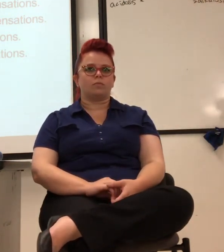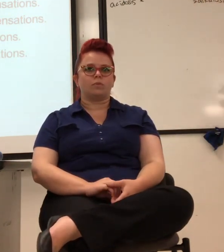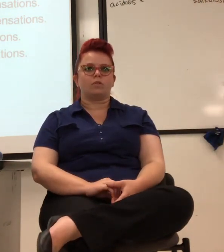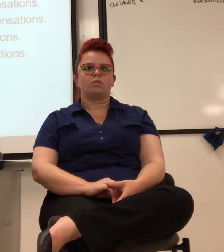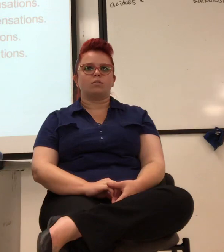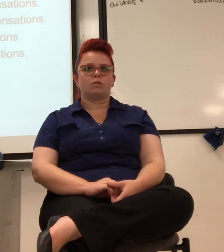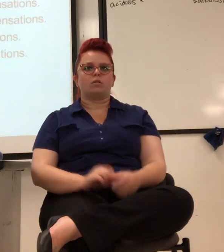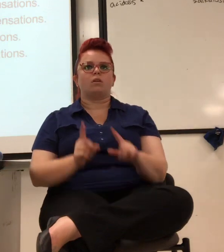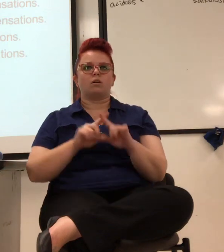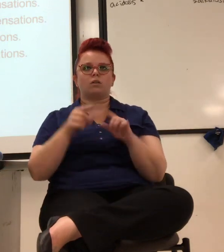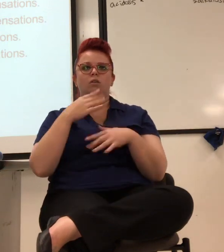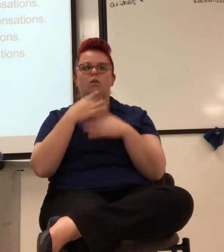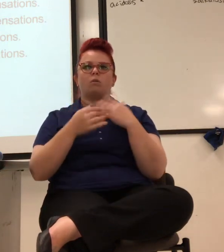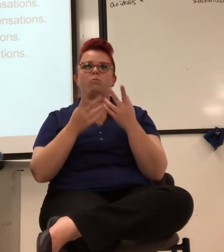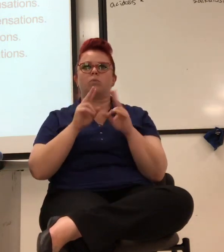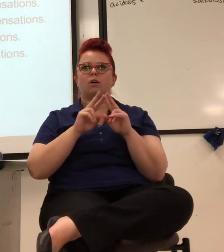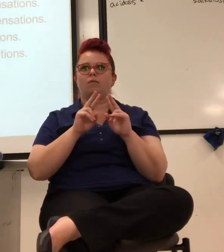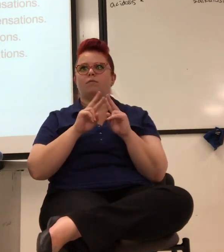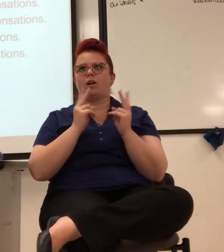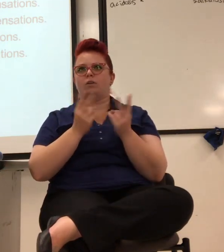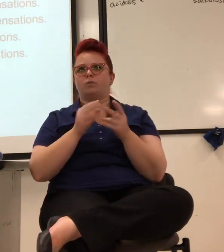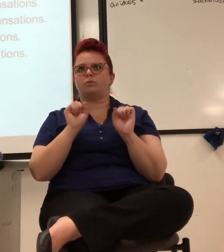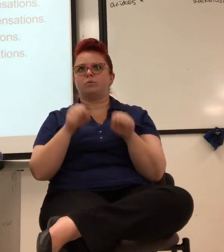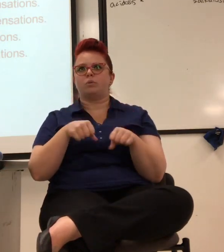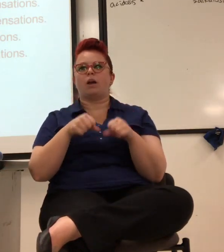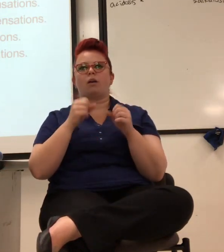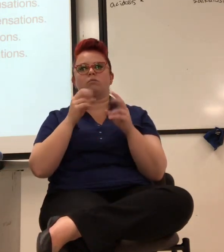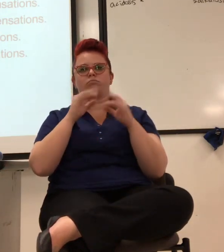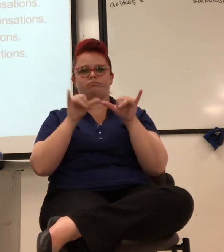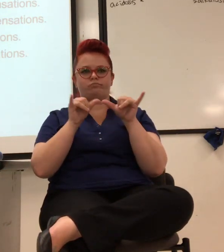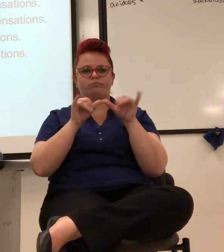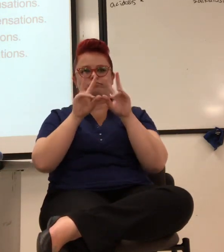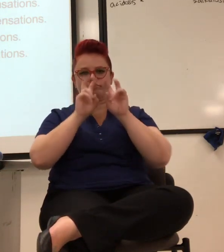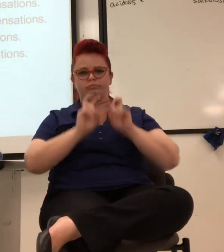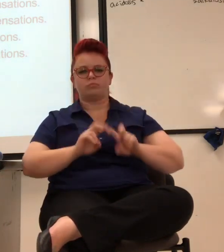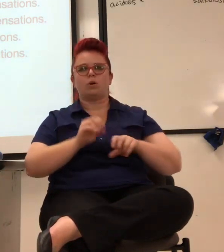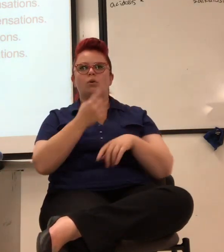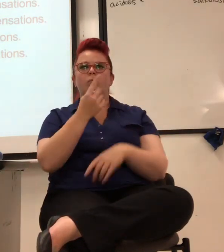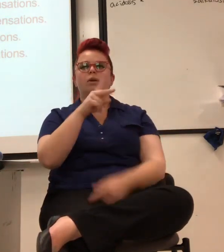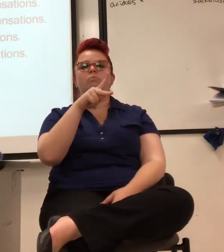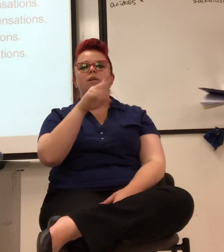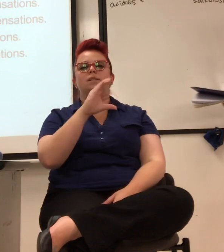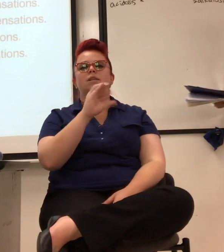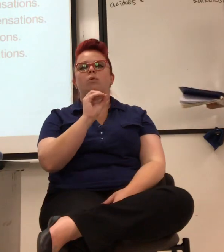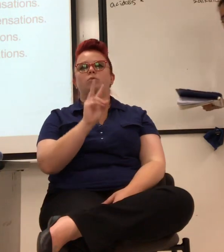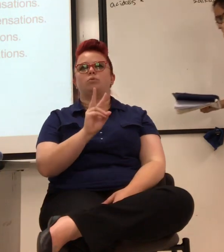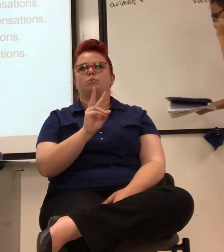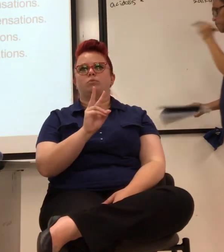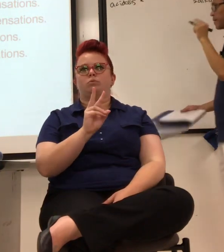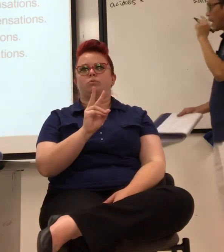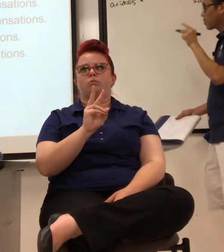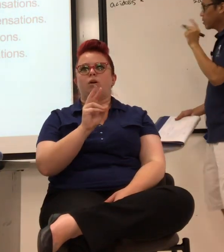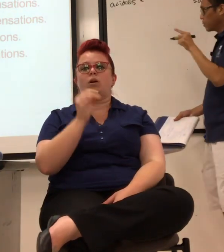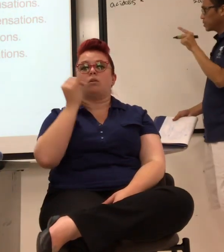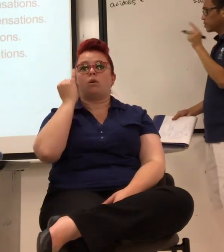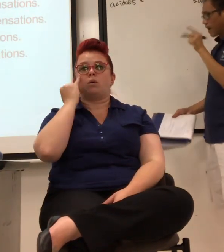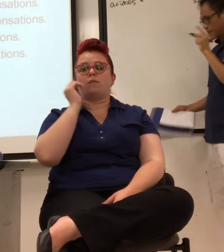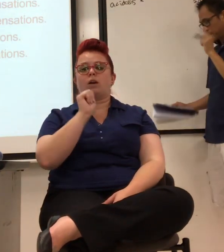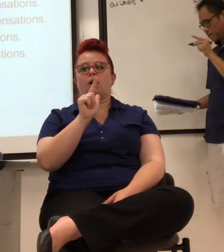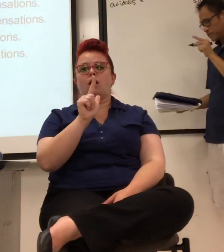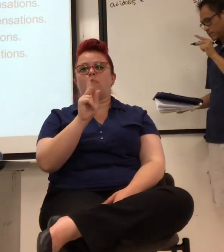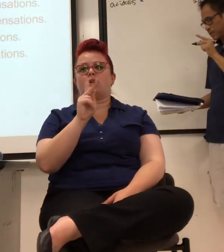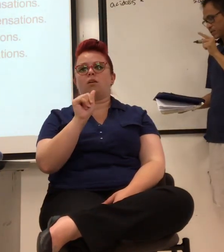to maintain. If you get less than 7.35, that's acidosis. If you get greater